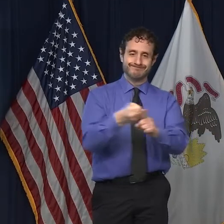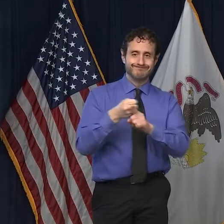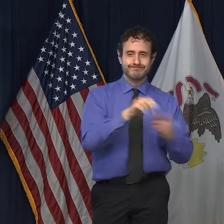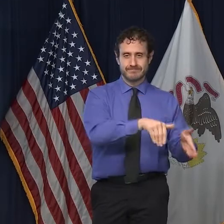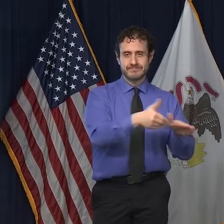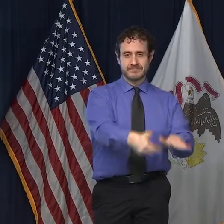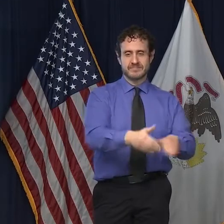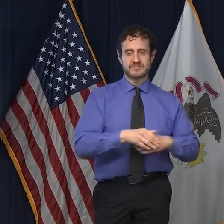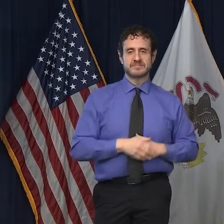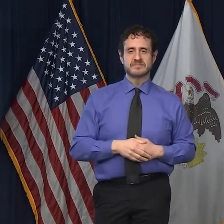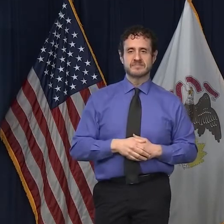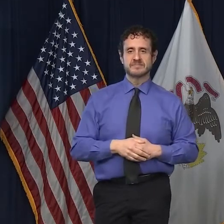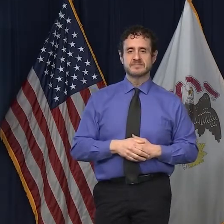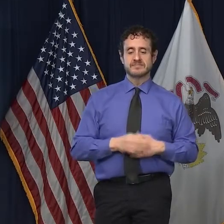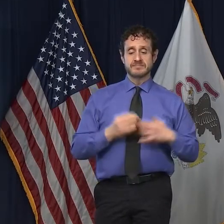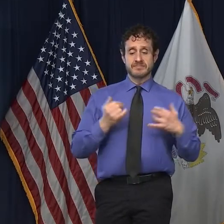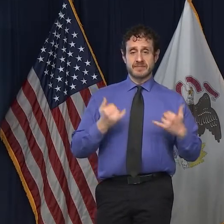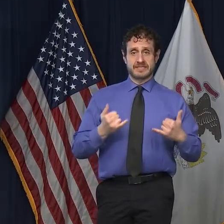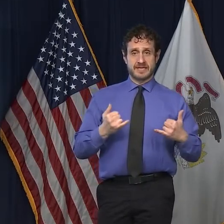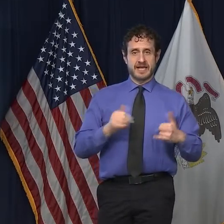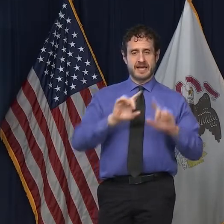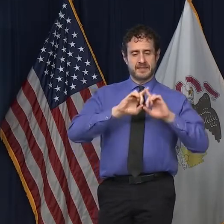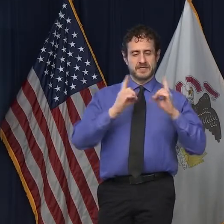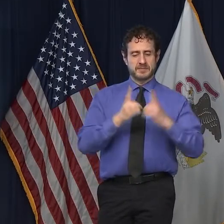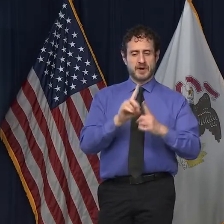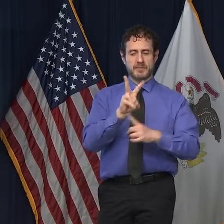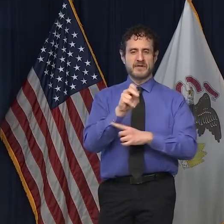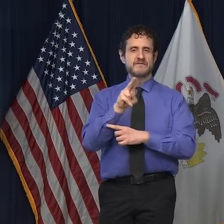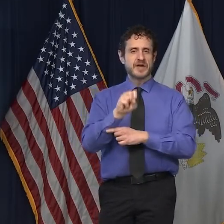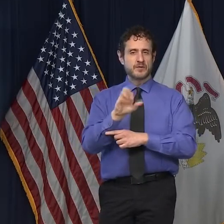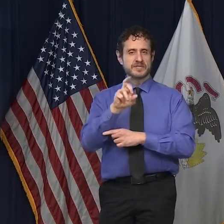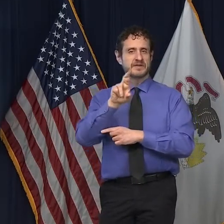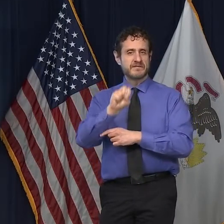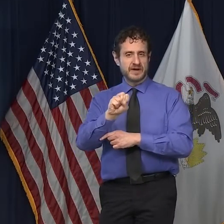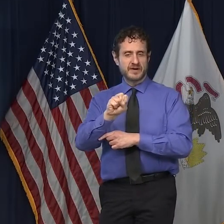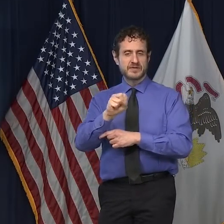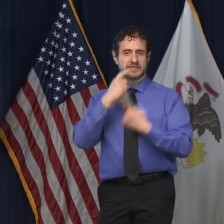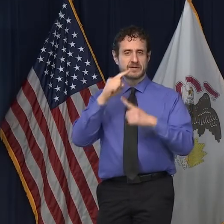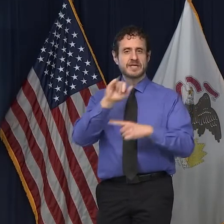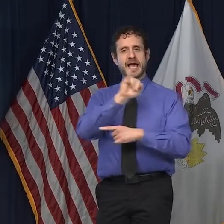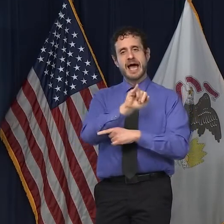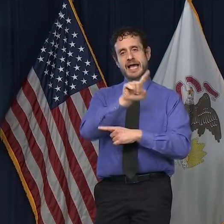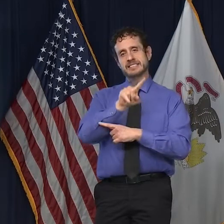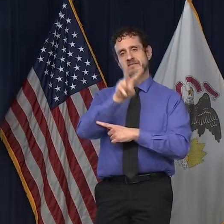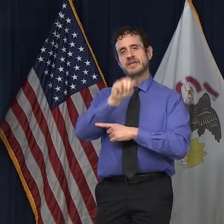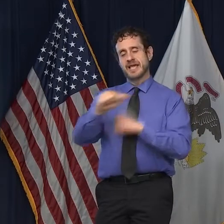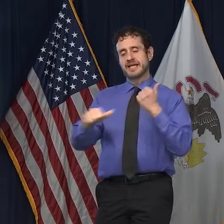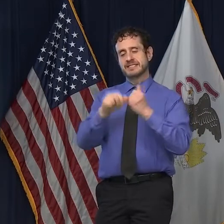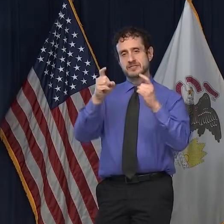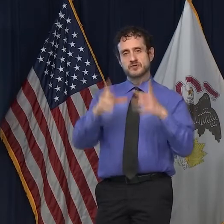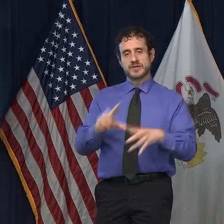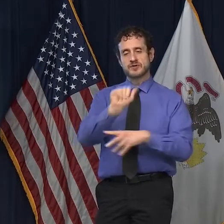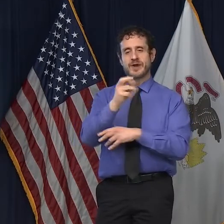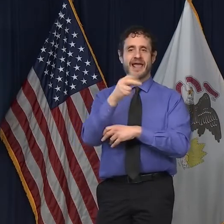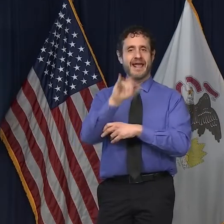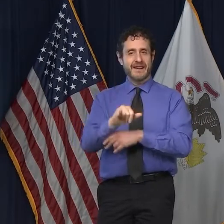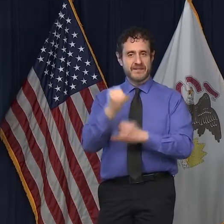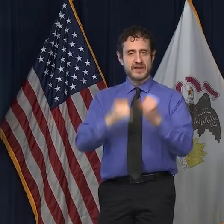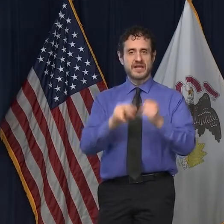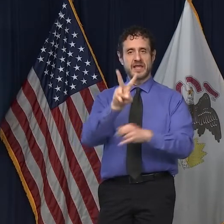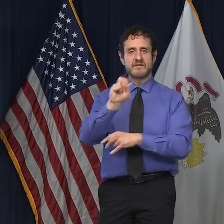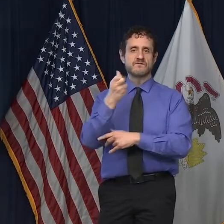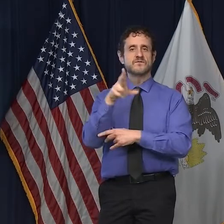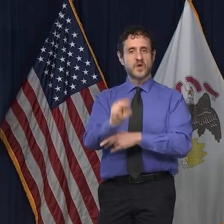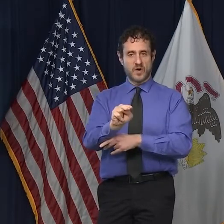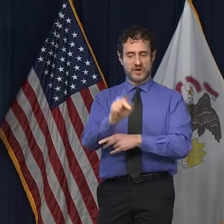Earlier today, our Department of Veterans Affairs announced that IDVA Assistant Director Anthony Vaughn will be